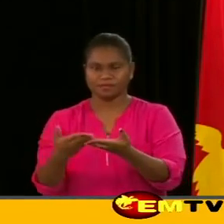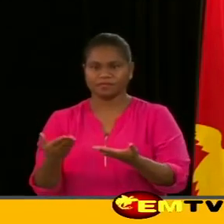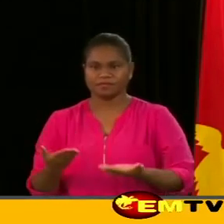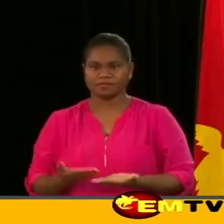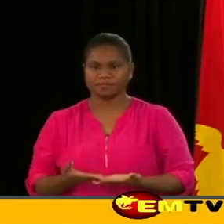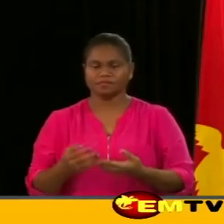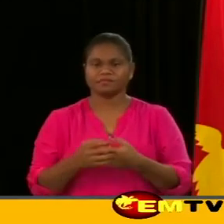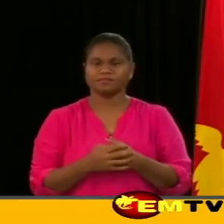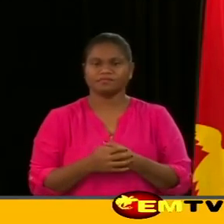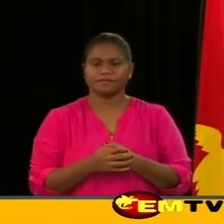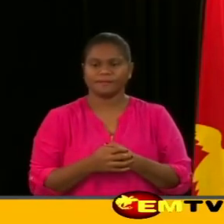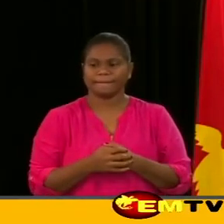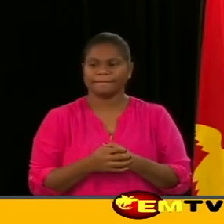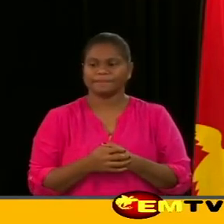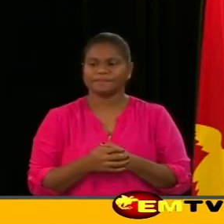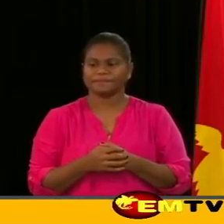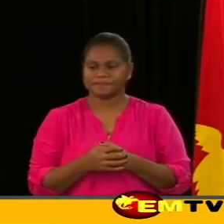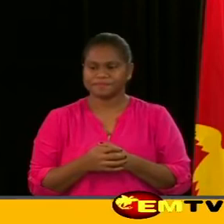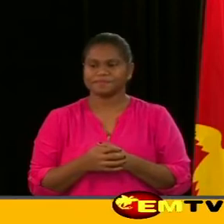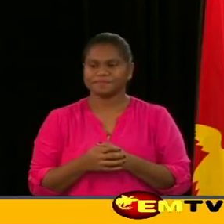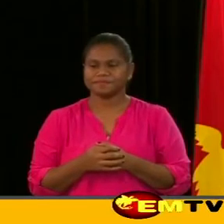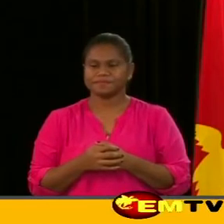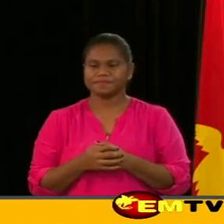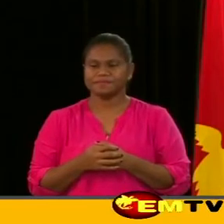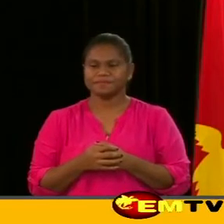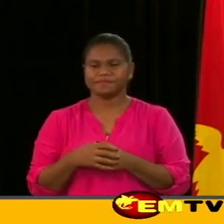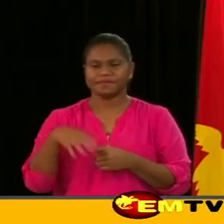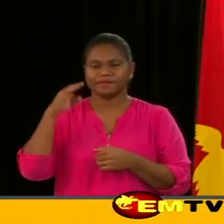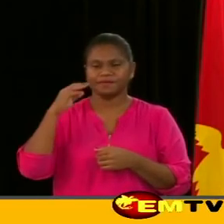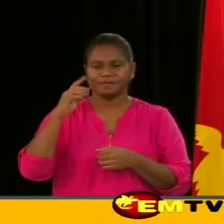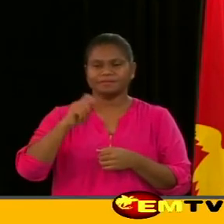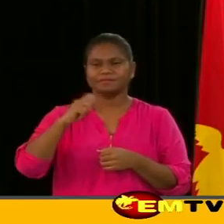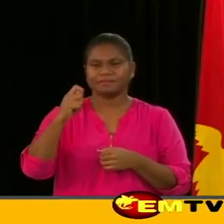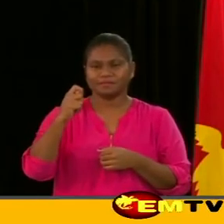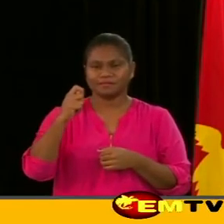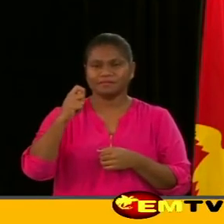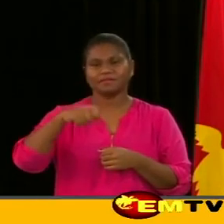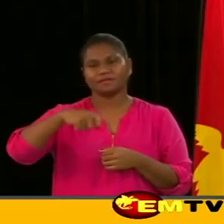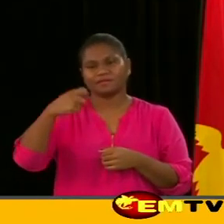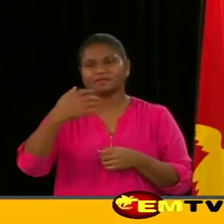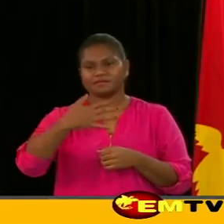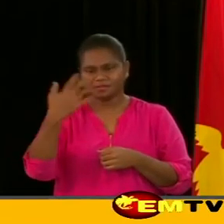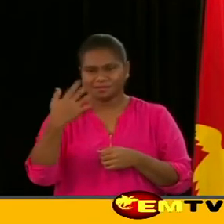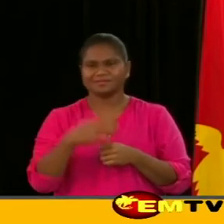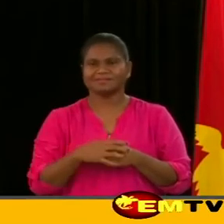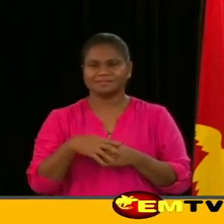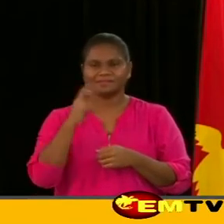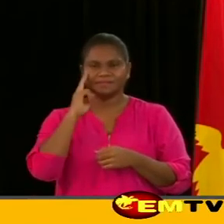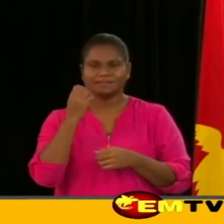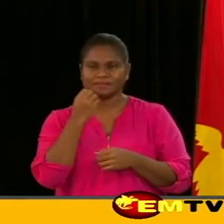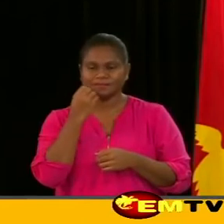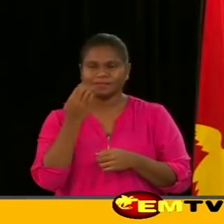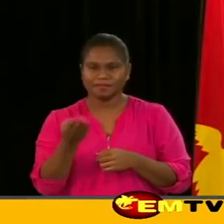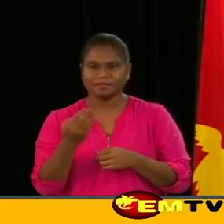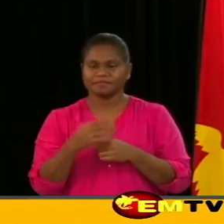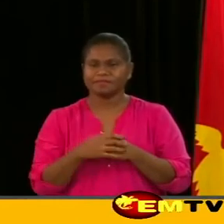the national plan. So we should have that out within the next couple of days. But thank you truly, blogger, to come.